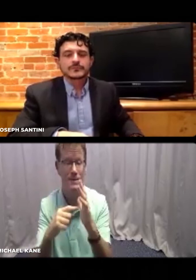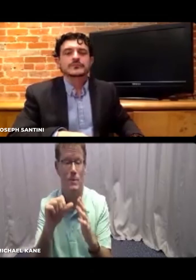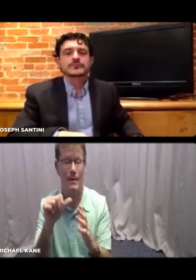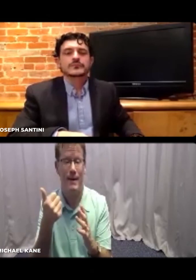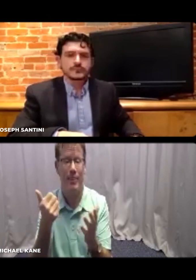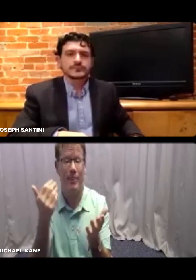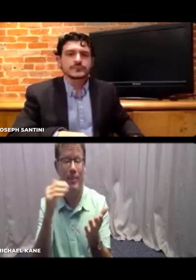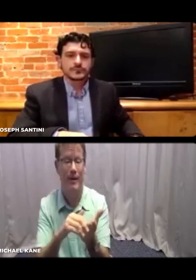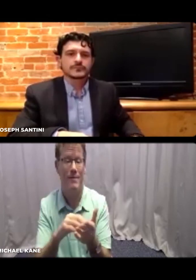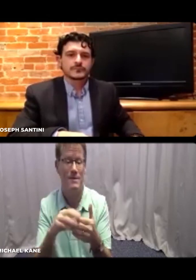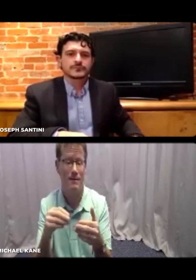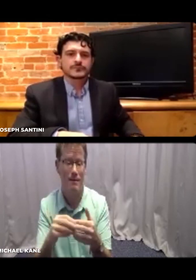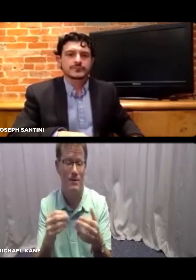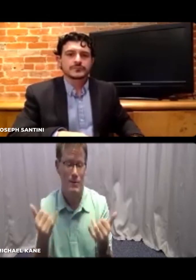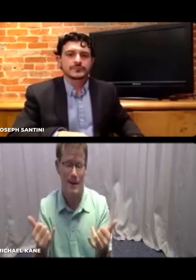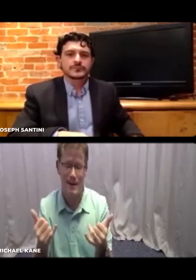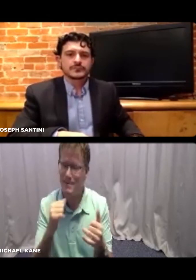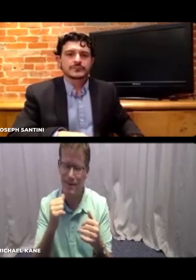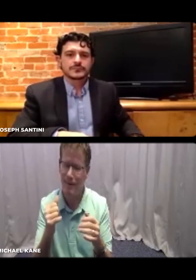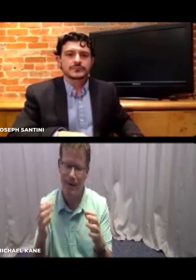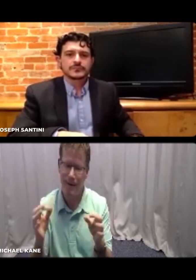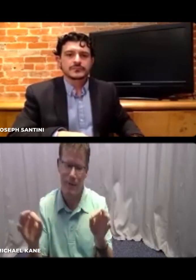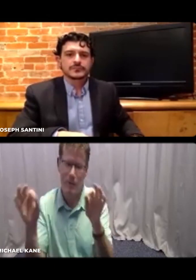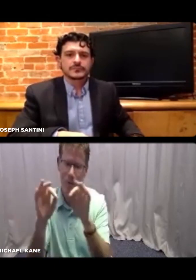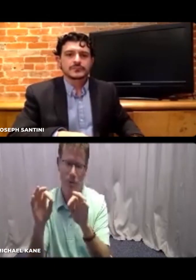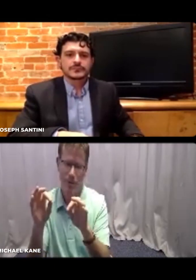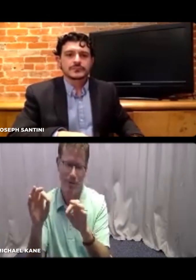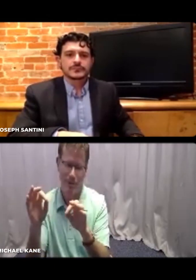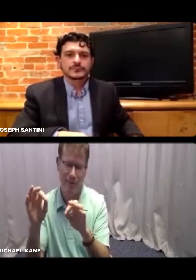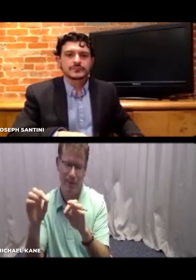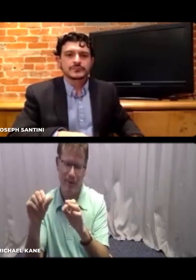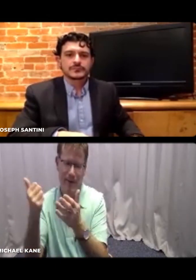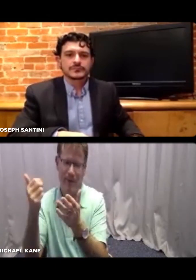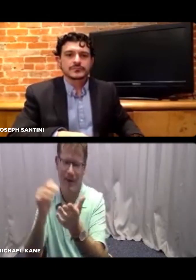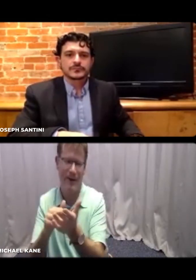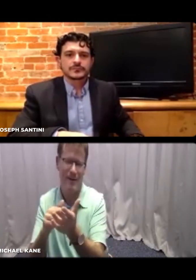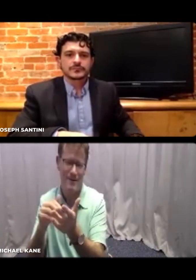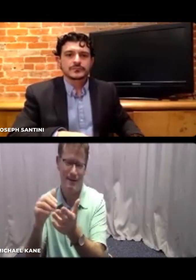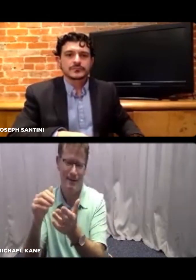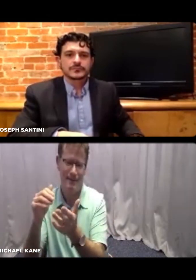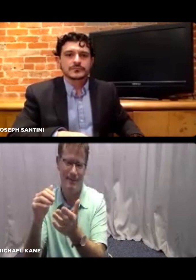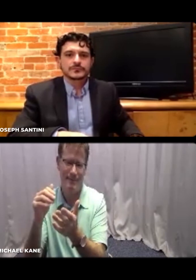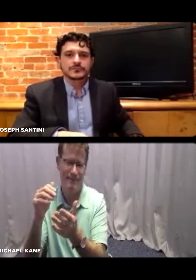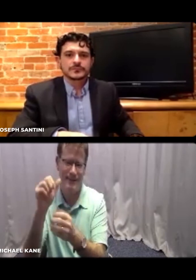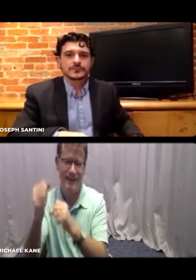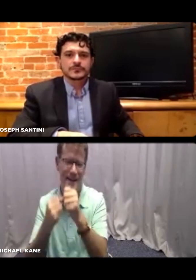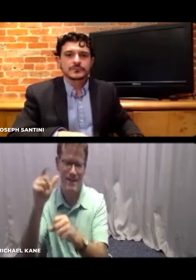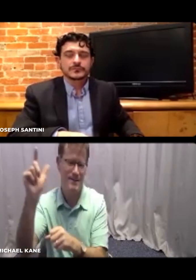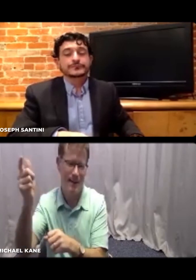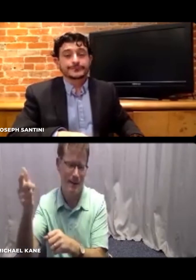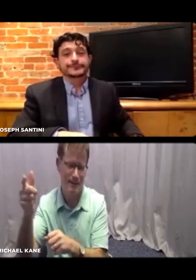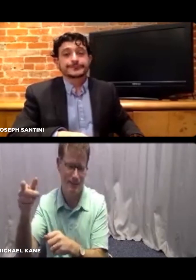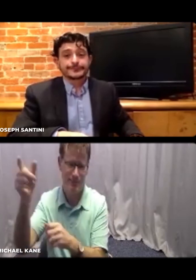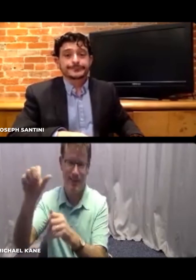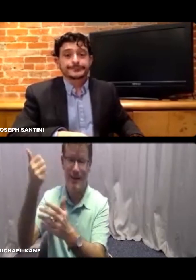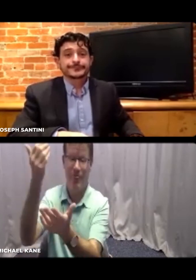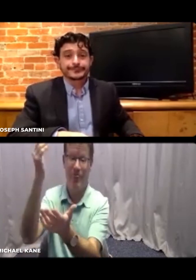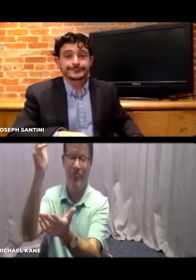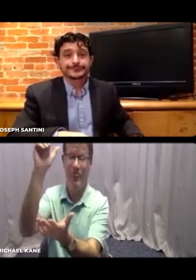What is worth $10,000 today will not be worth $10,000 in 10